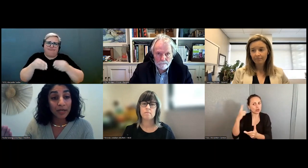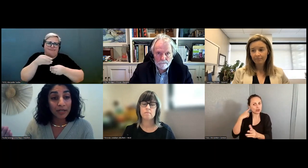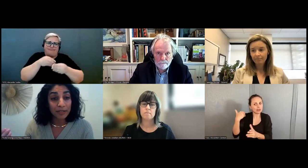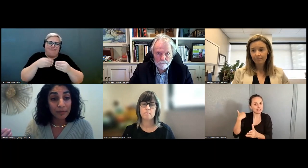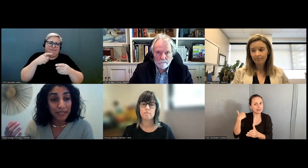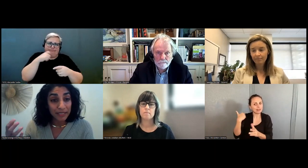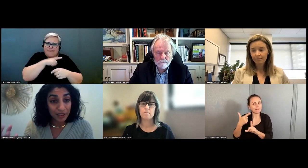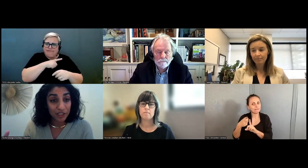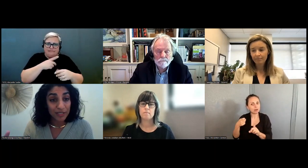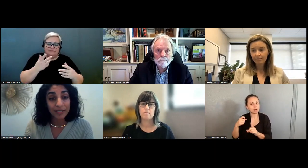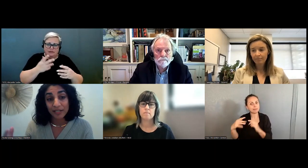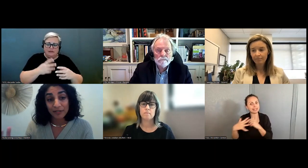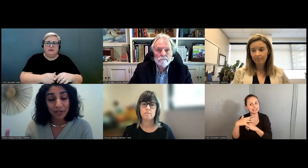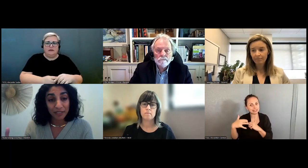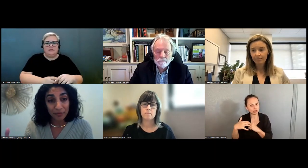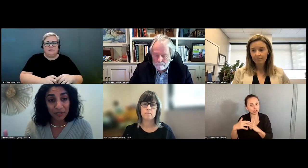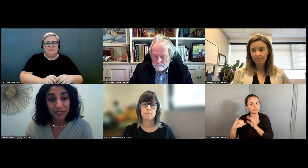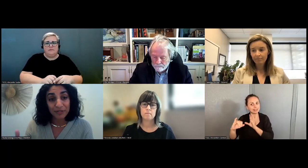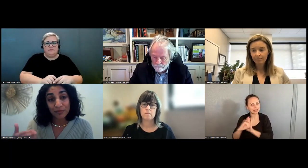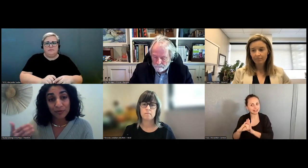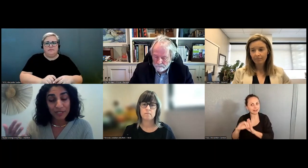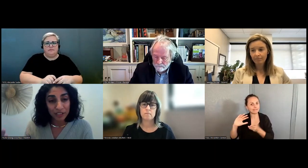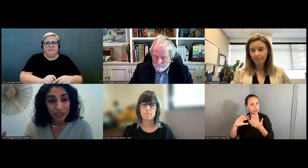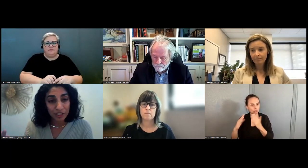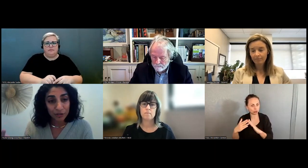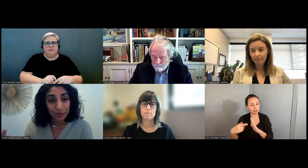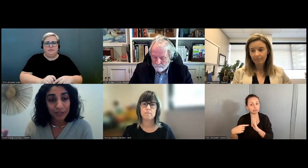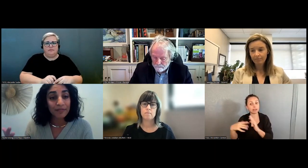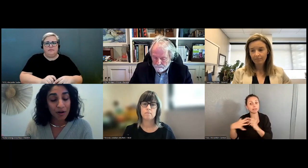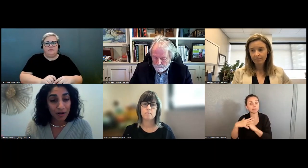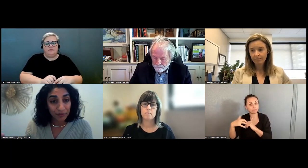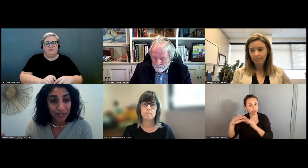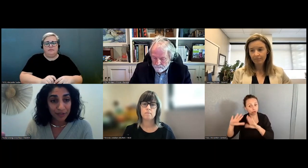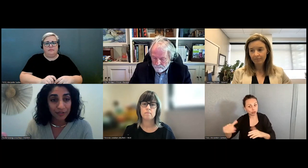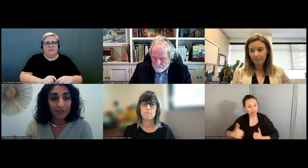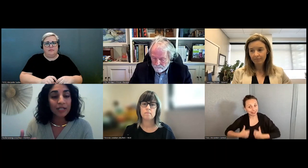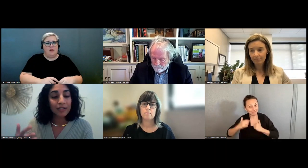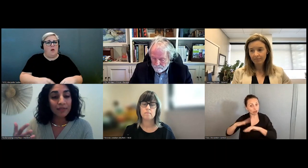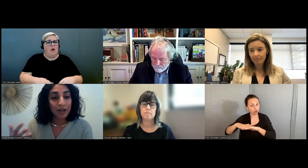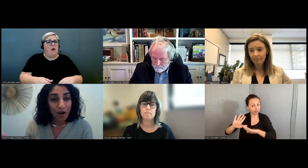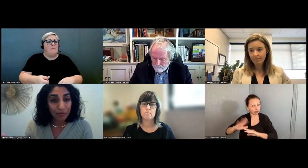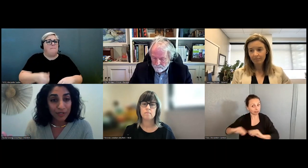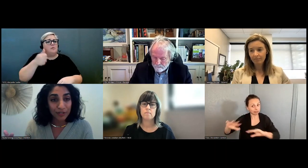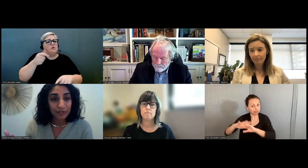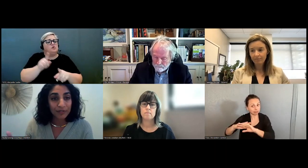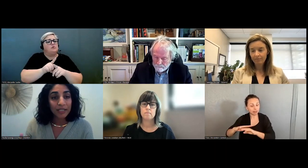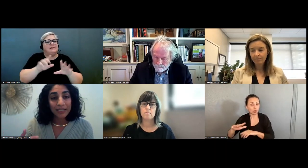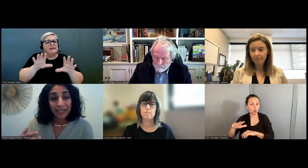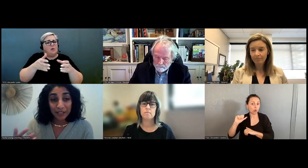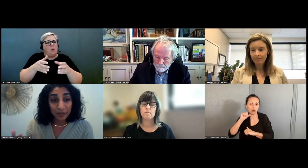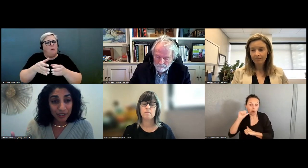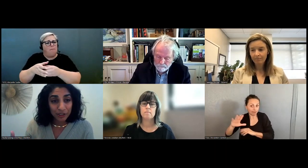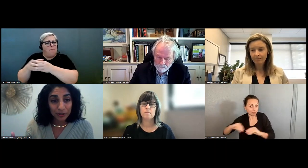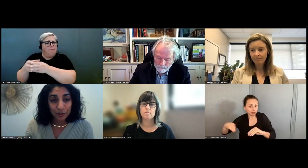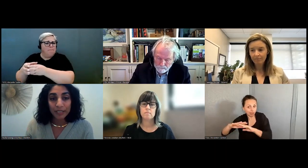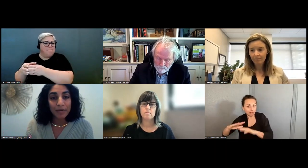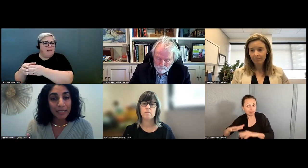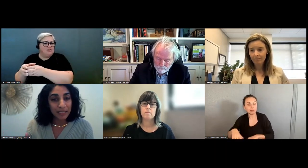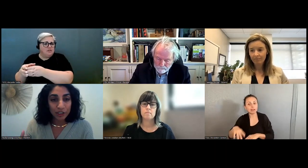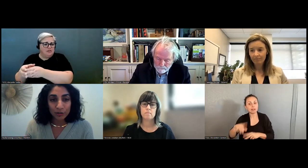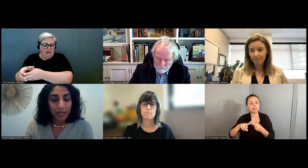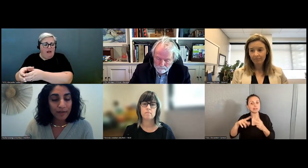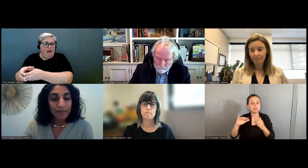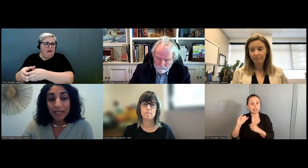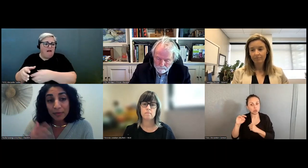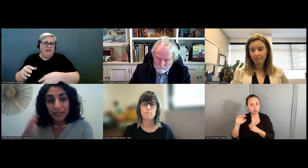from Indigenous identified communities. So First Nation children living on reserve, living off reserve, Inuit children,